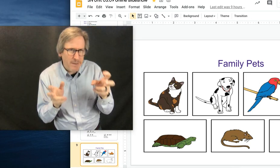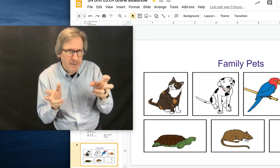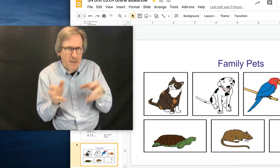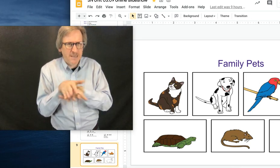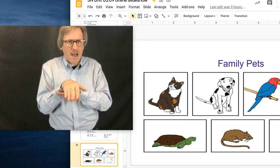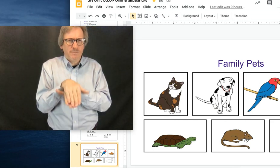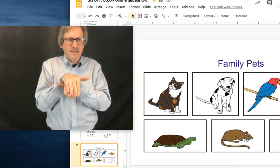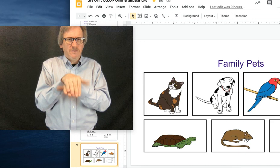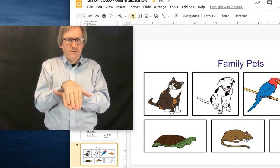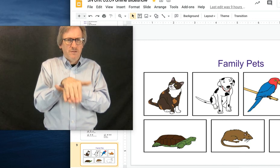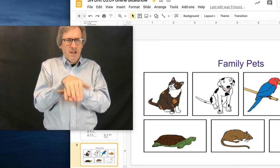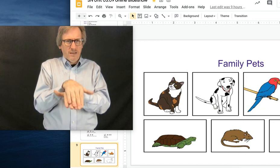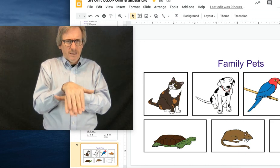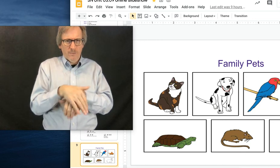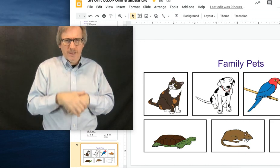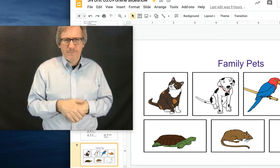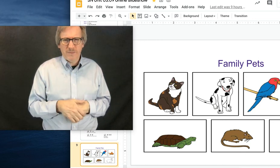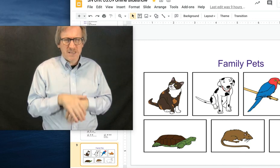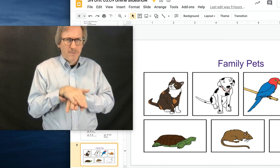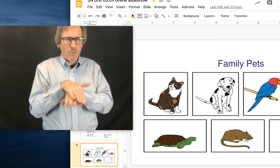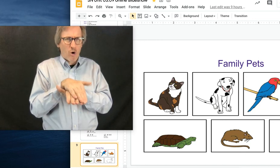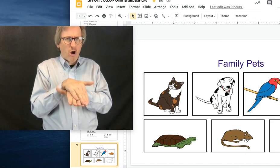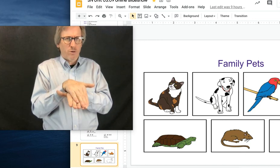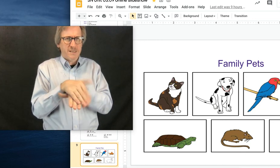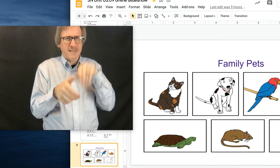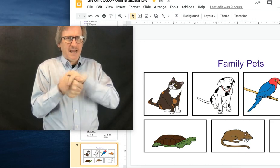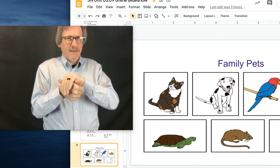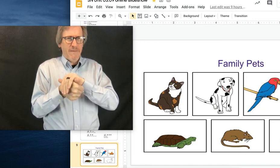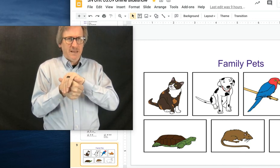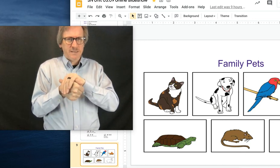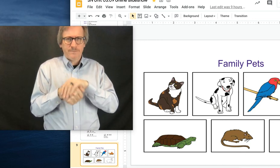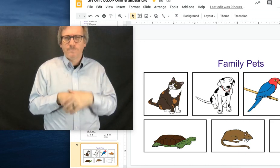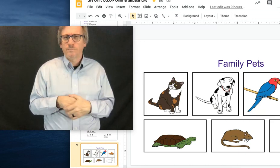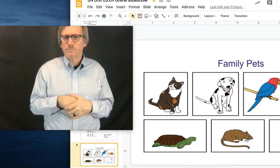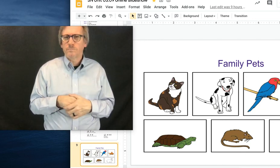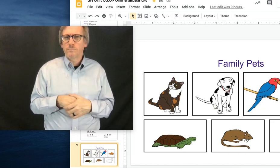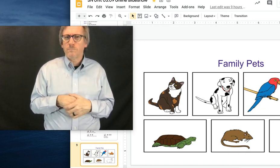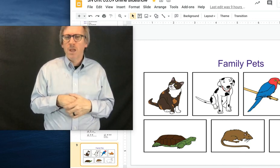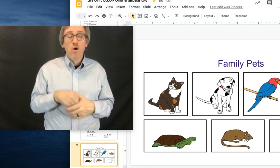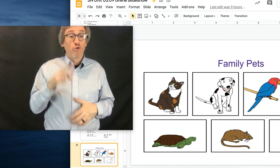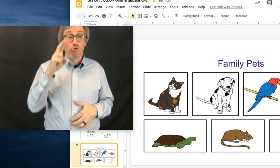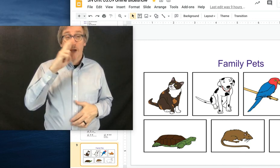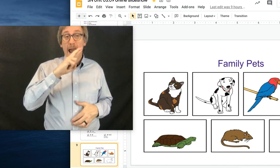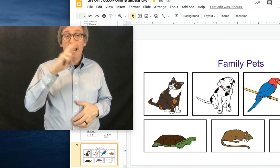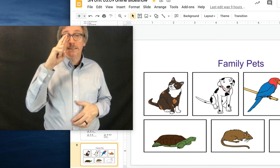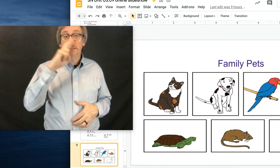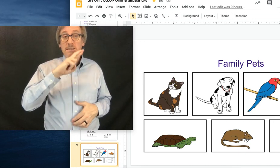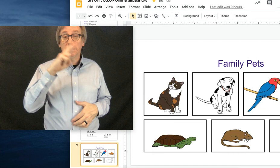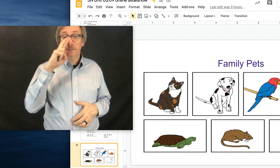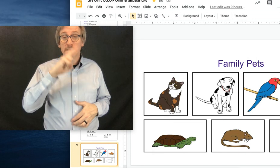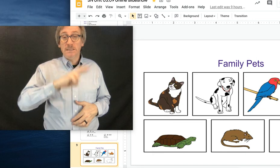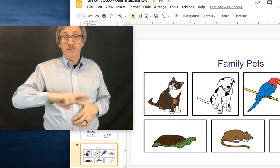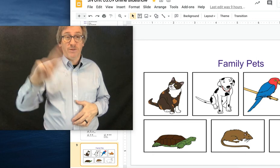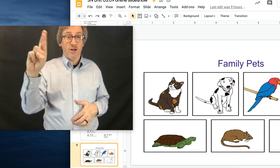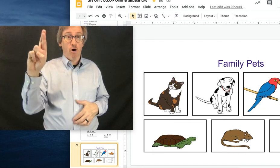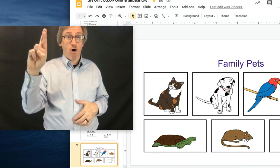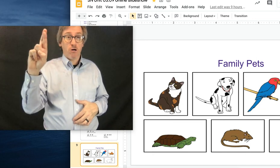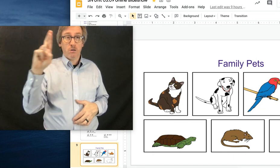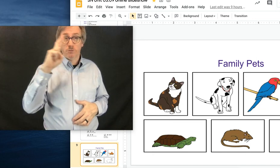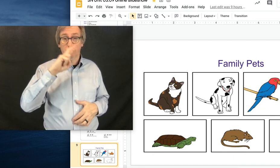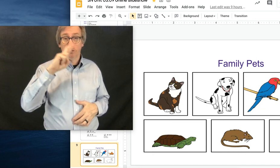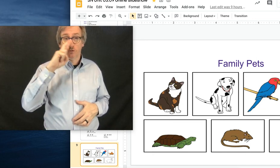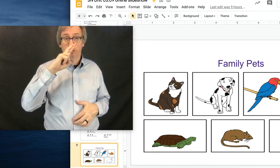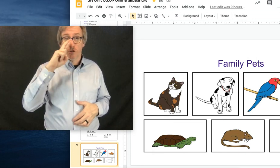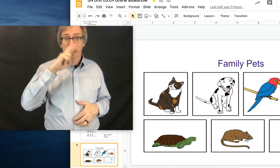it's been adopted a little bit. It's a little bit more awkward to sign than this. Rat is with an